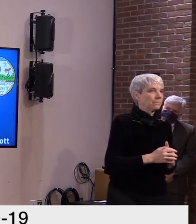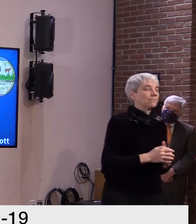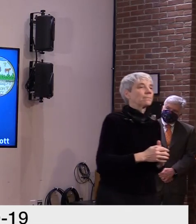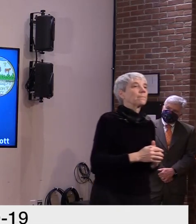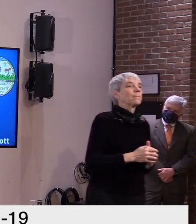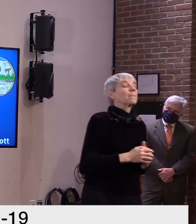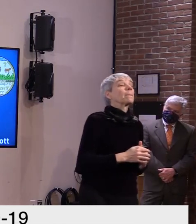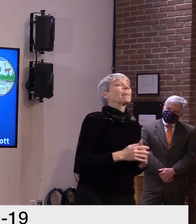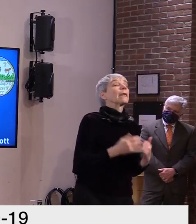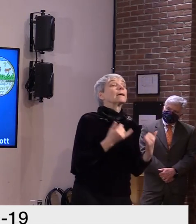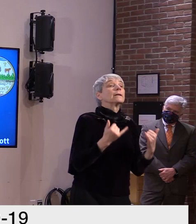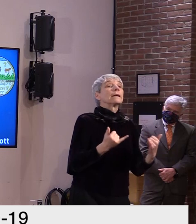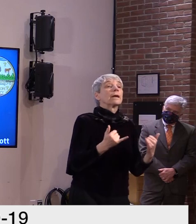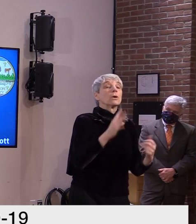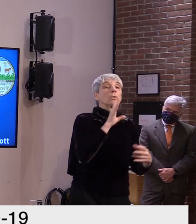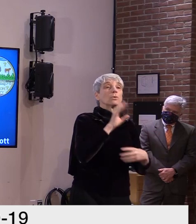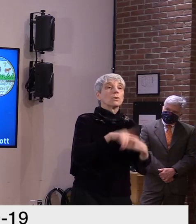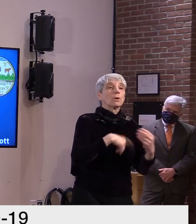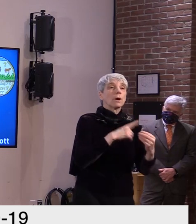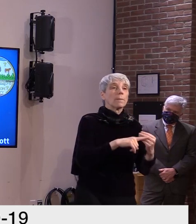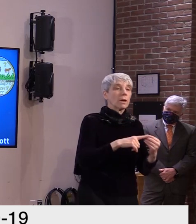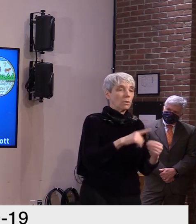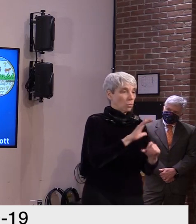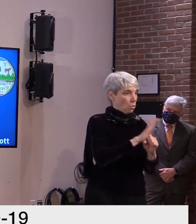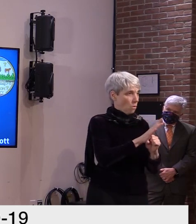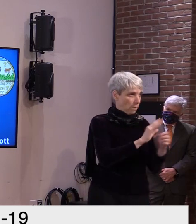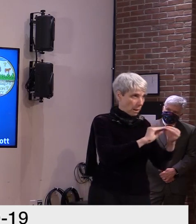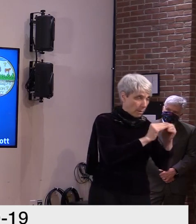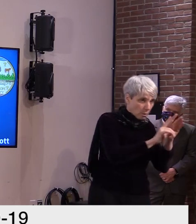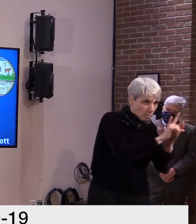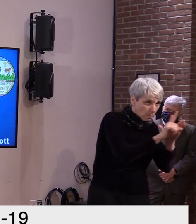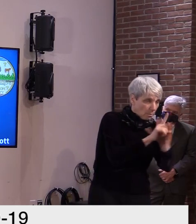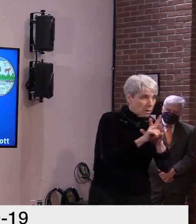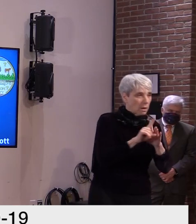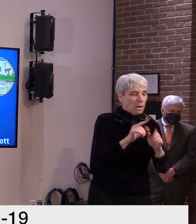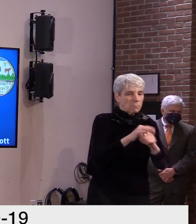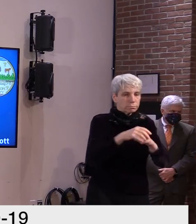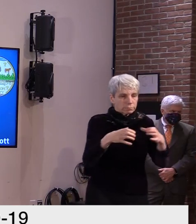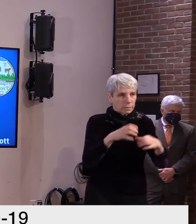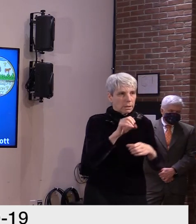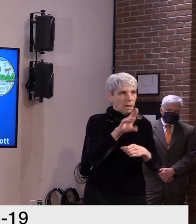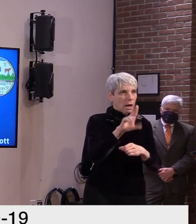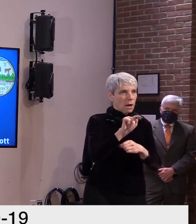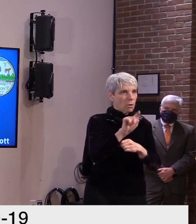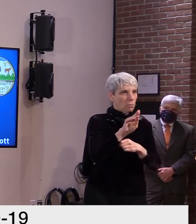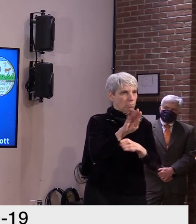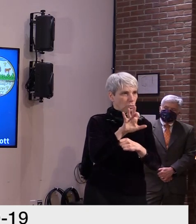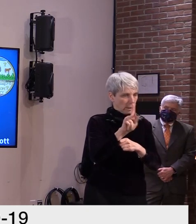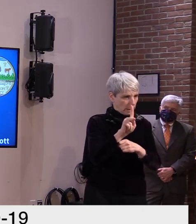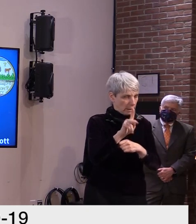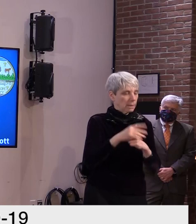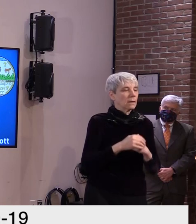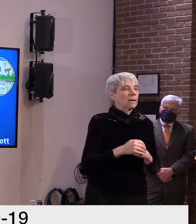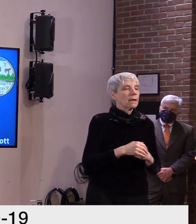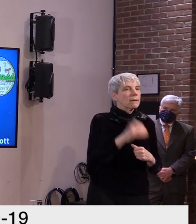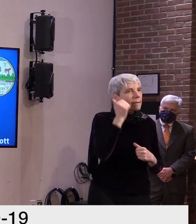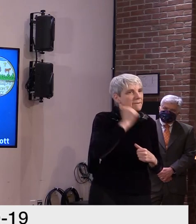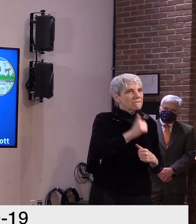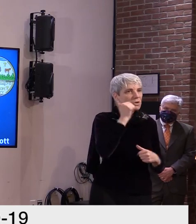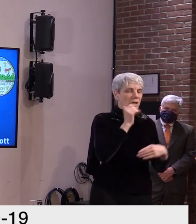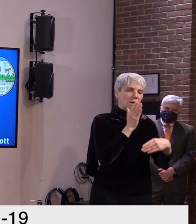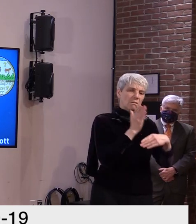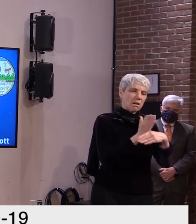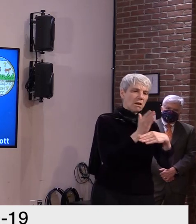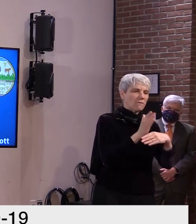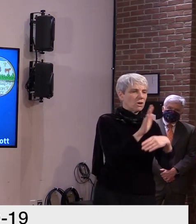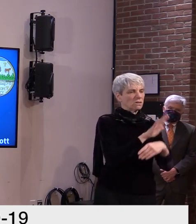Now to move to cases and outbreaks. We continue to see daily totals of cases in the teens and